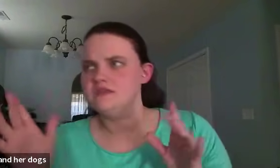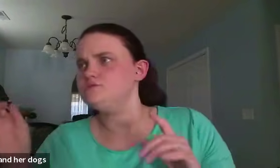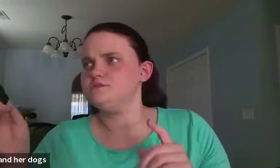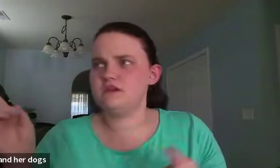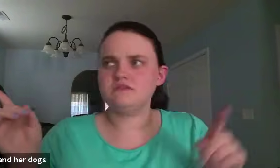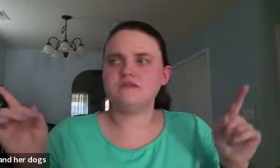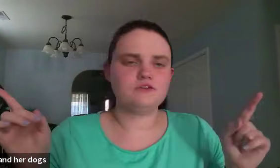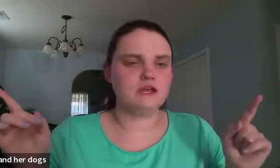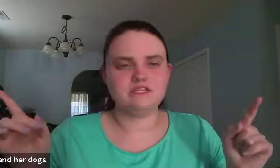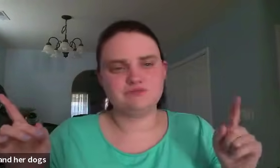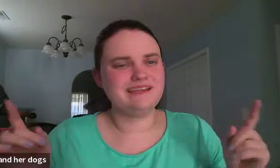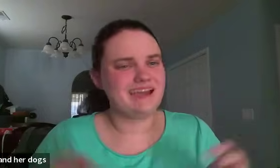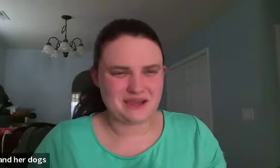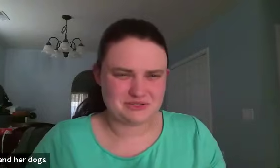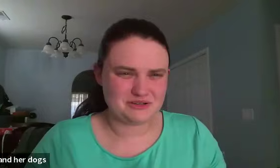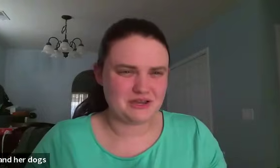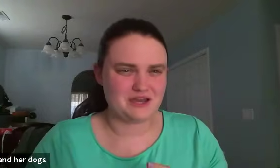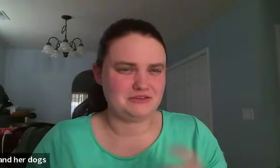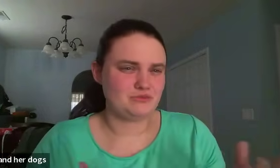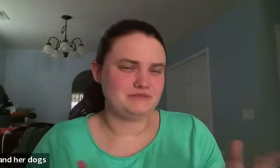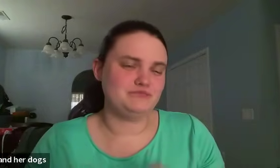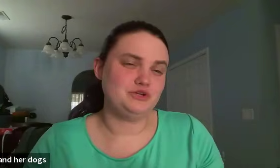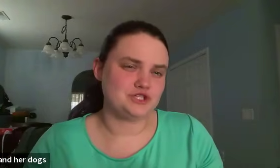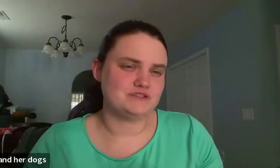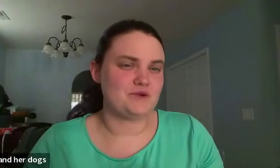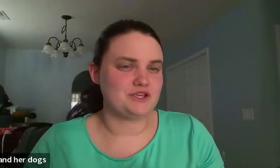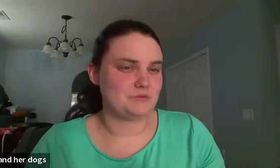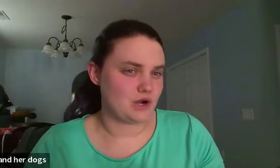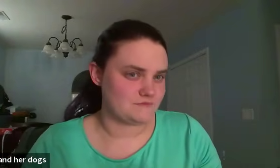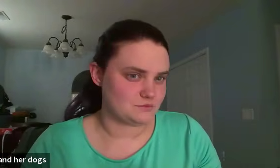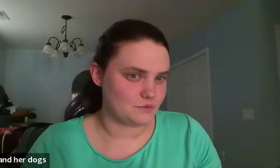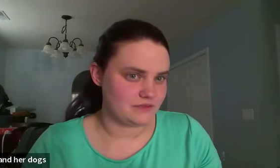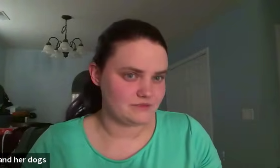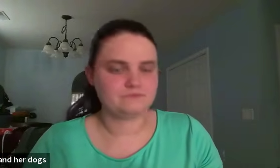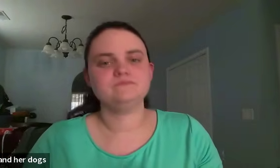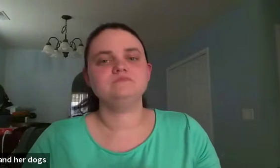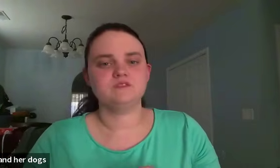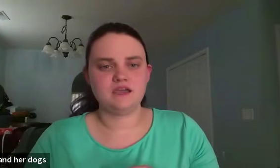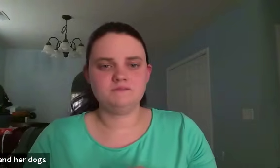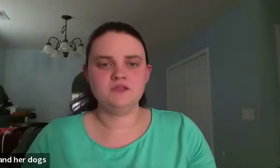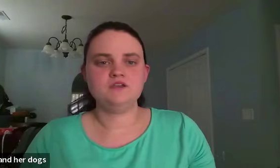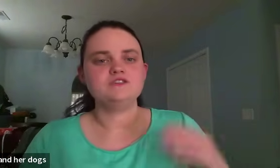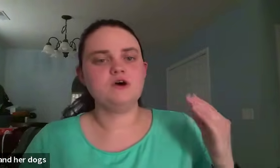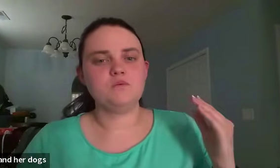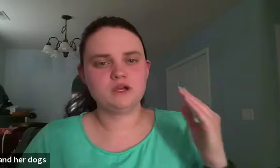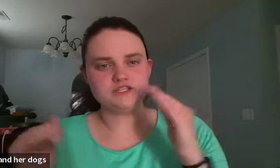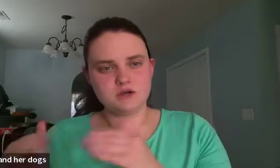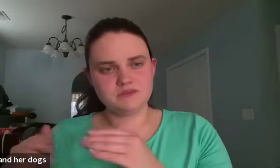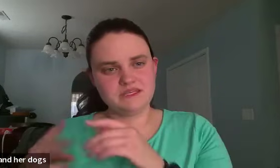this one's better than the other. It's really kind of up to what you choose and what you're more comfortable with. Okay, so we're going to start with